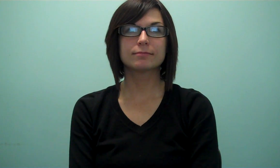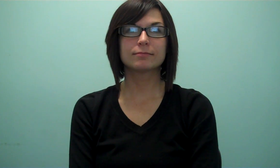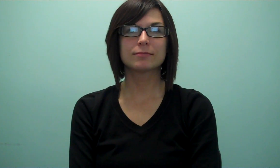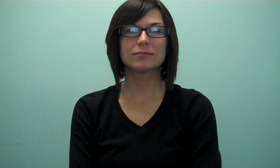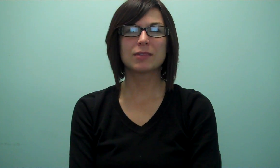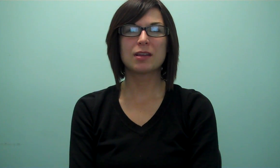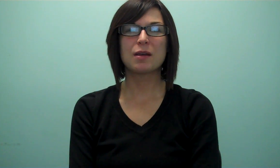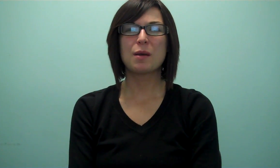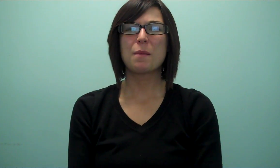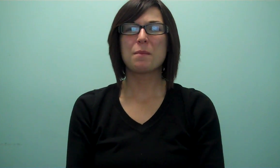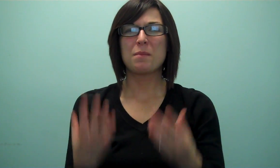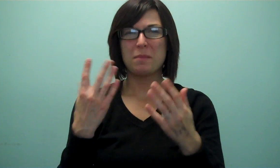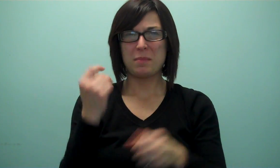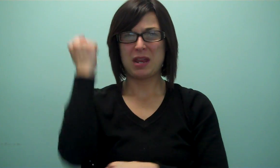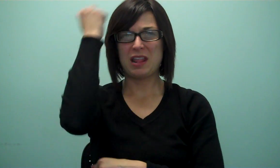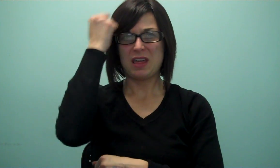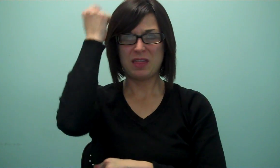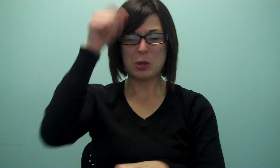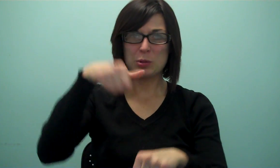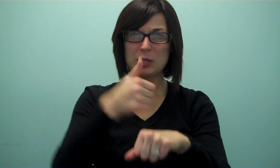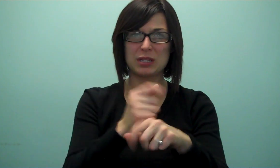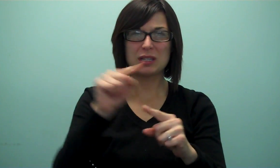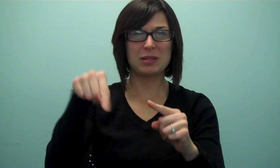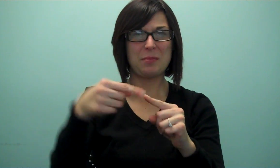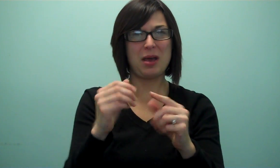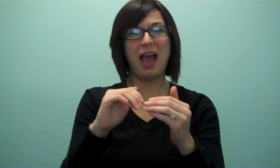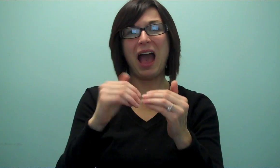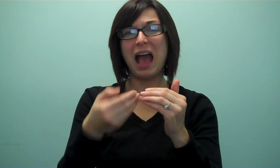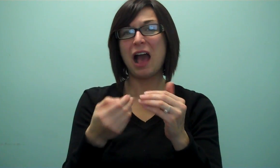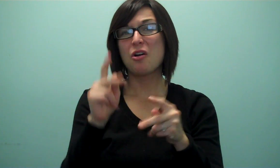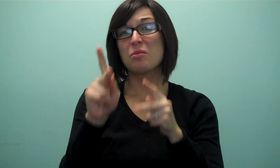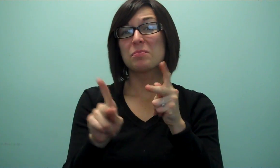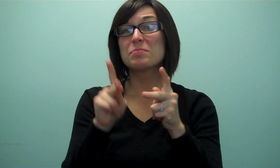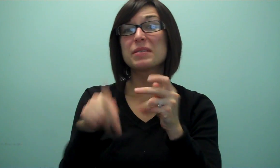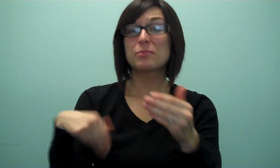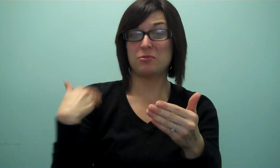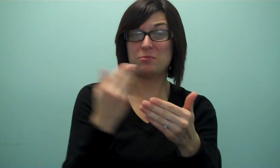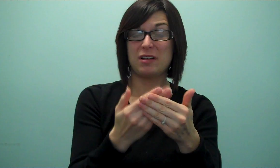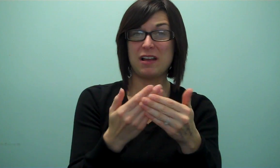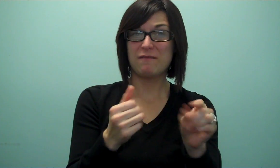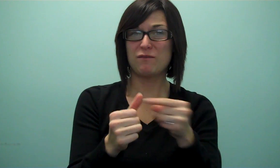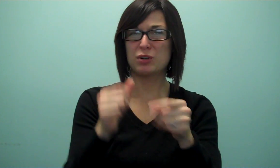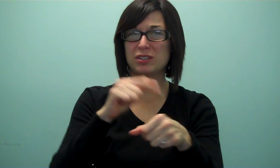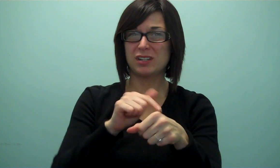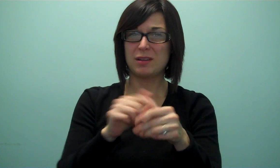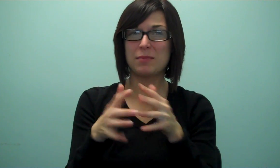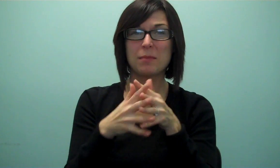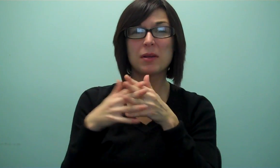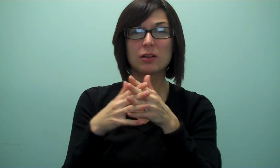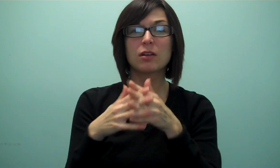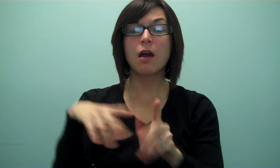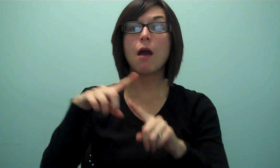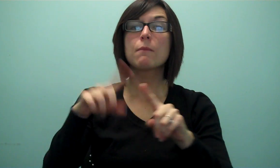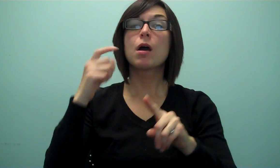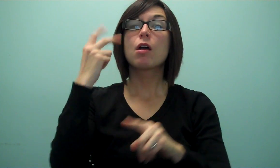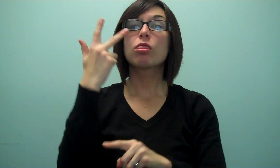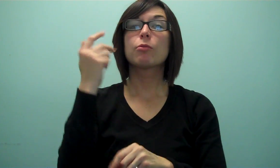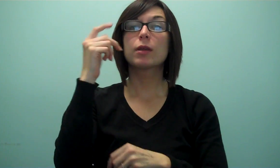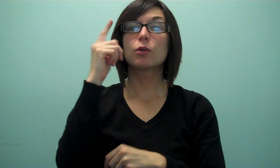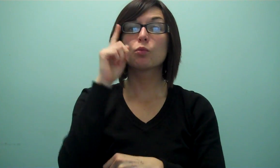Many theories exist about how people first got to the Americas, but there are three really predominant theories, the oldest being